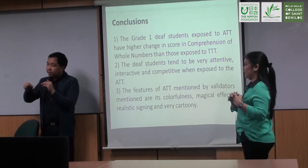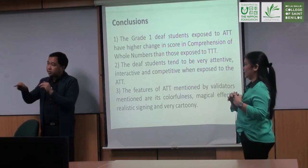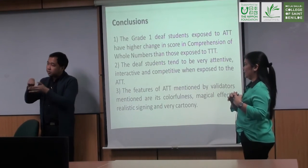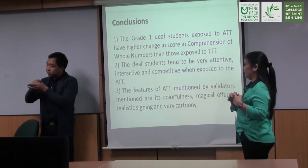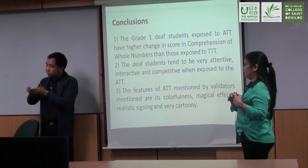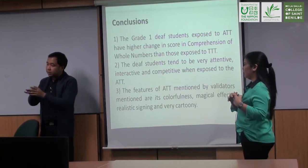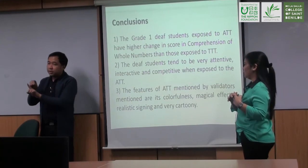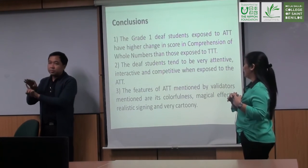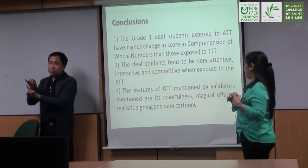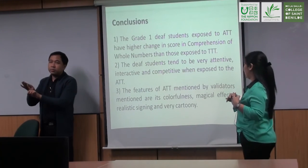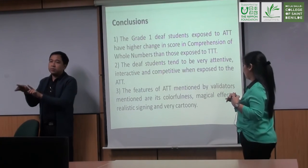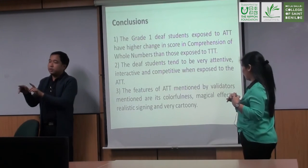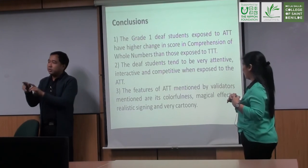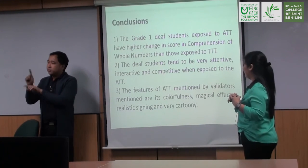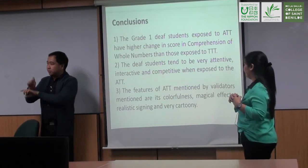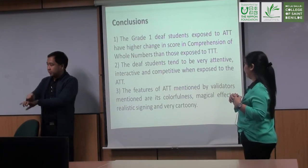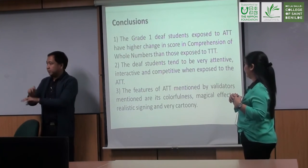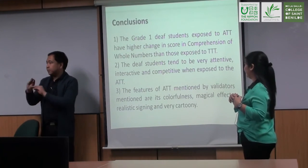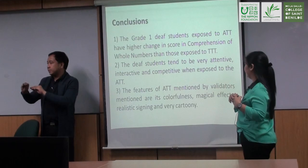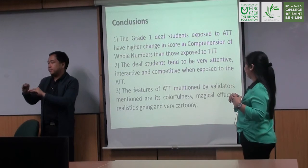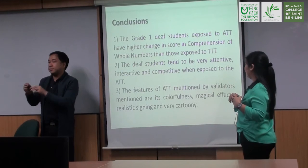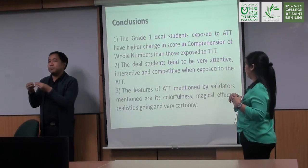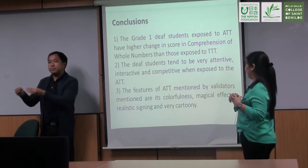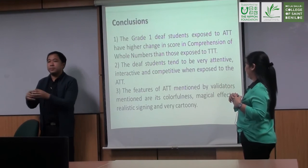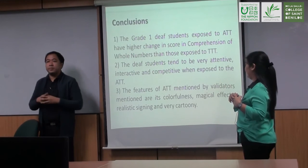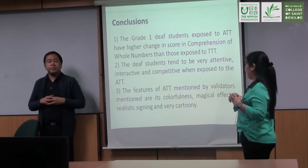to traditional teaching method.